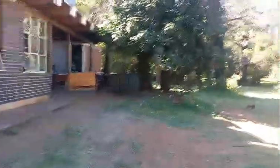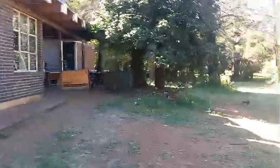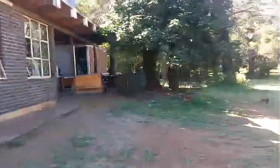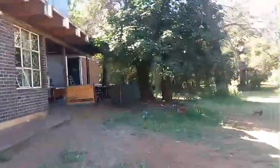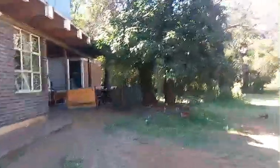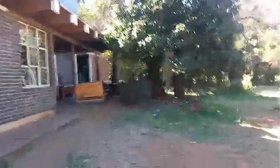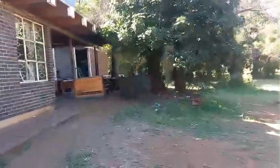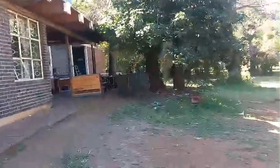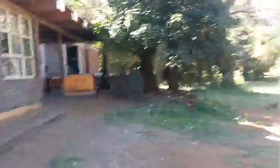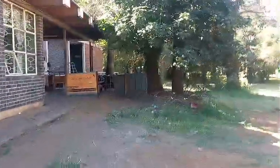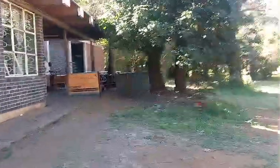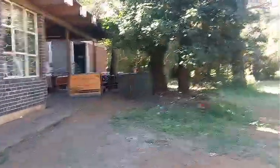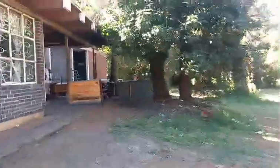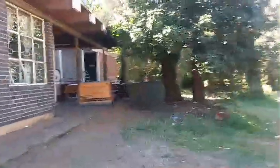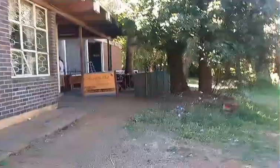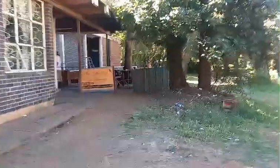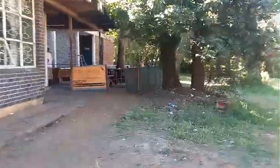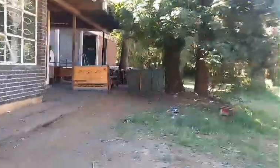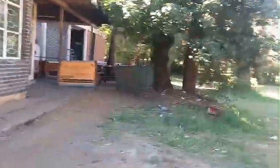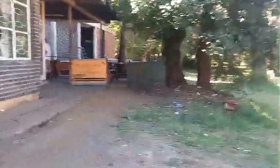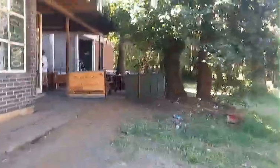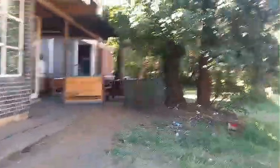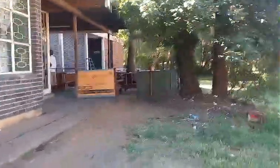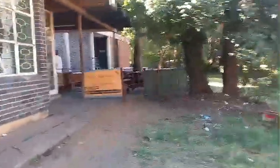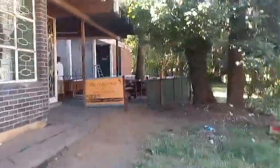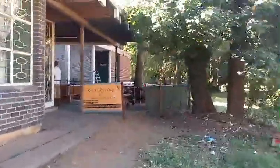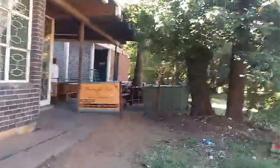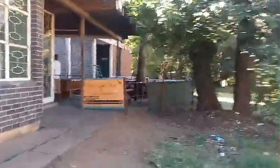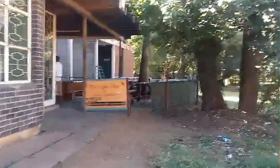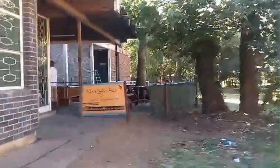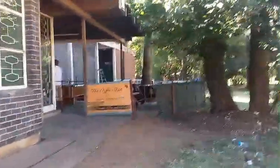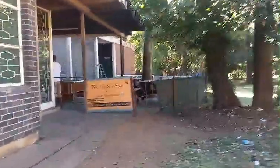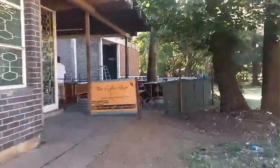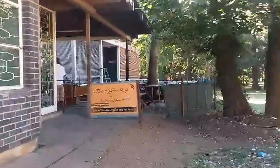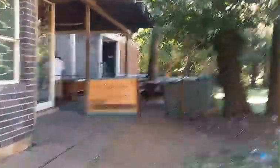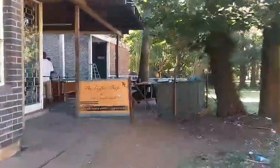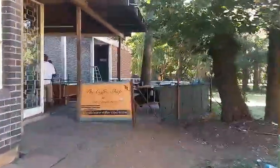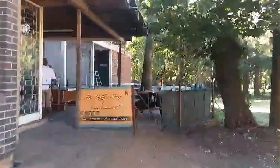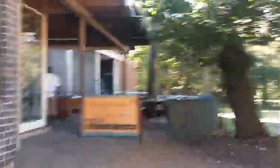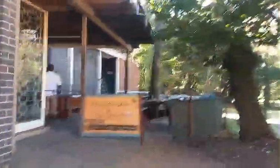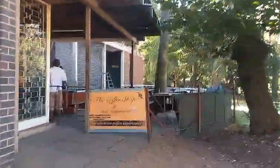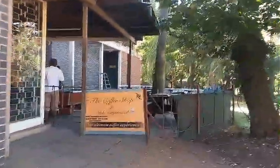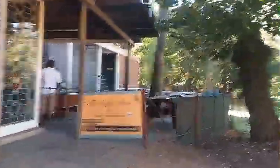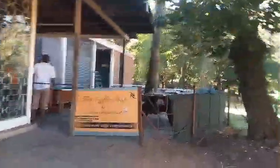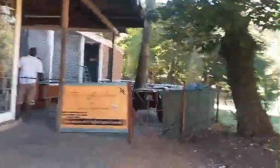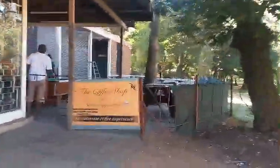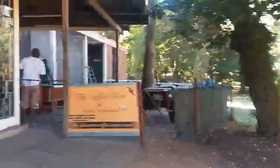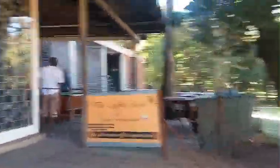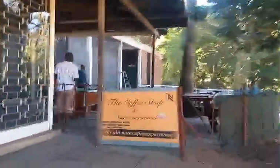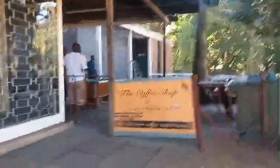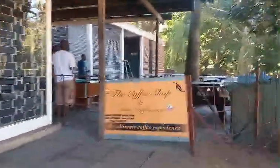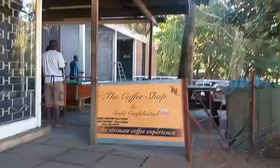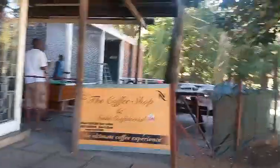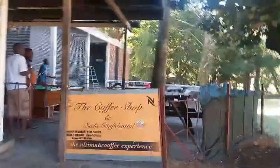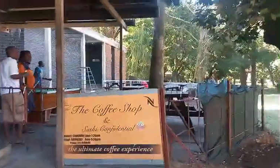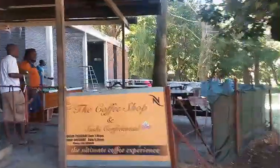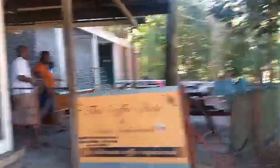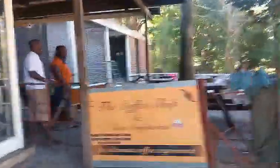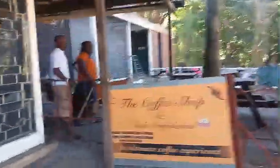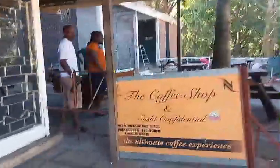of even different types of buildings that are of cultural significance, including